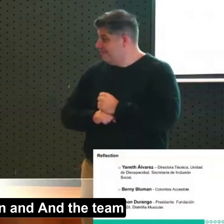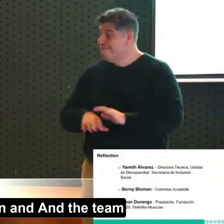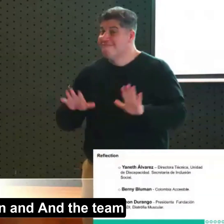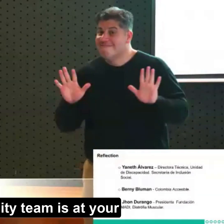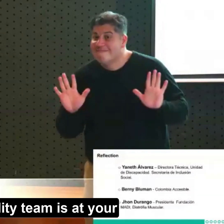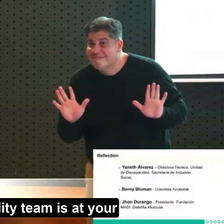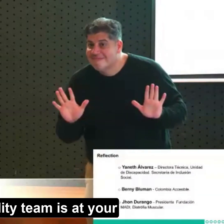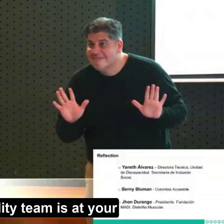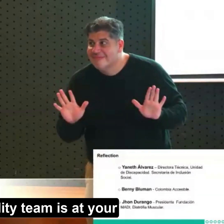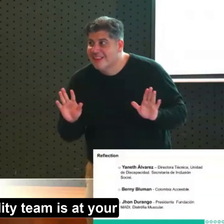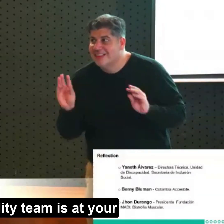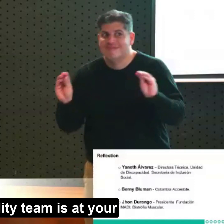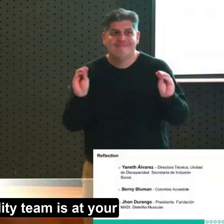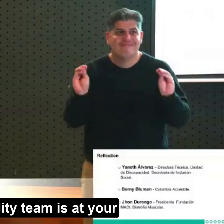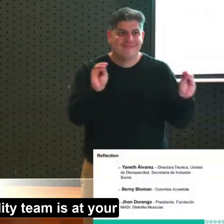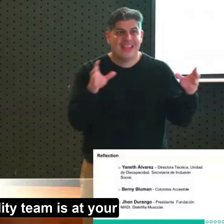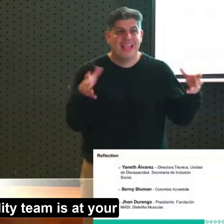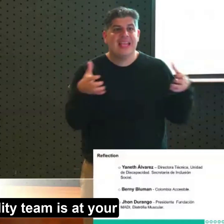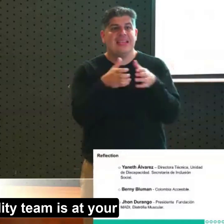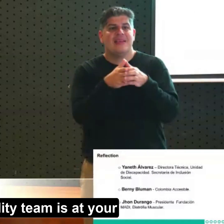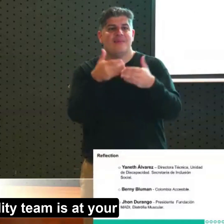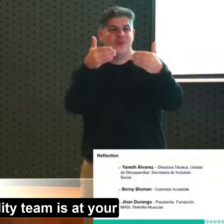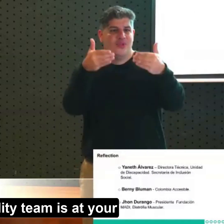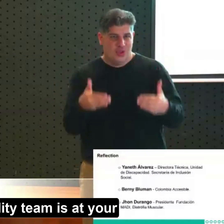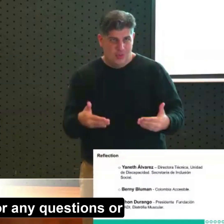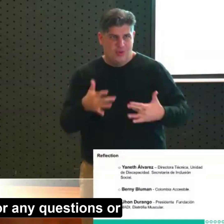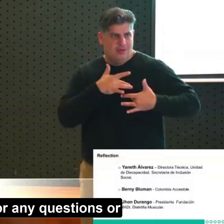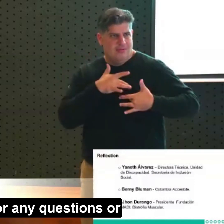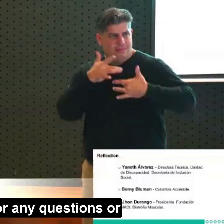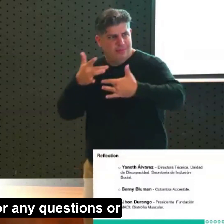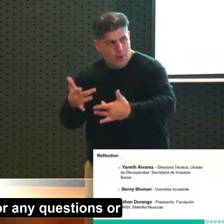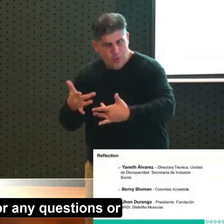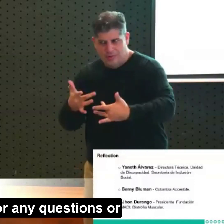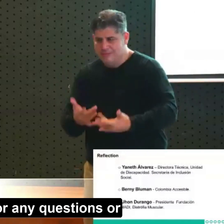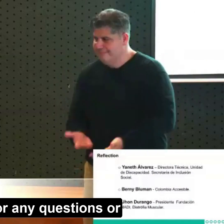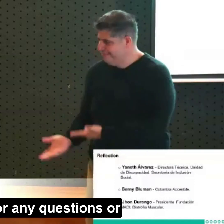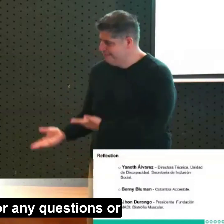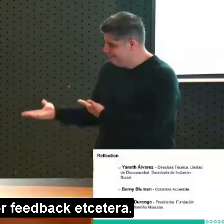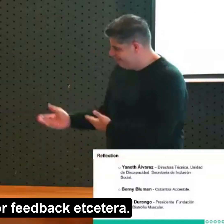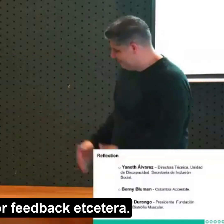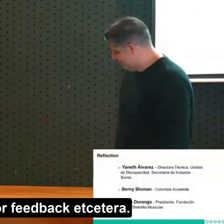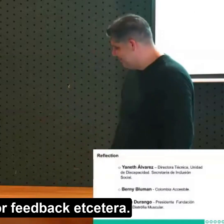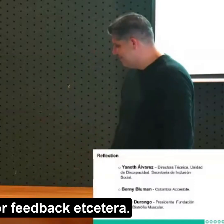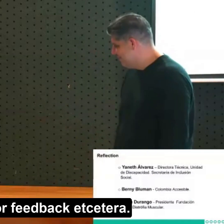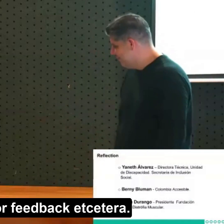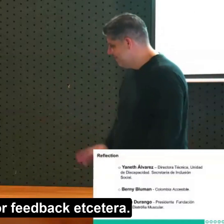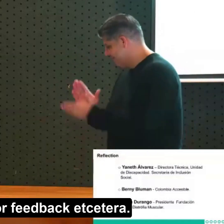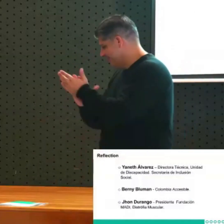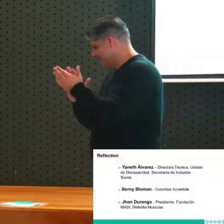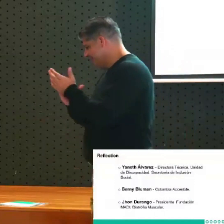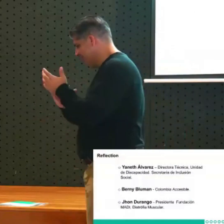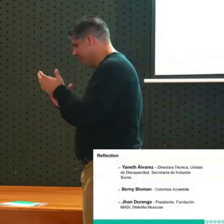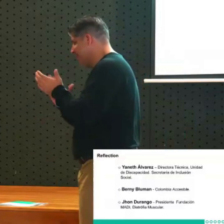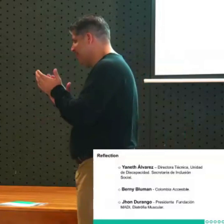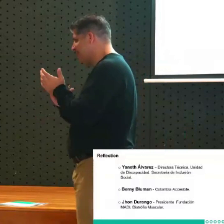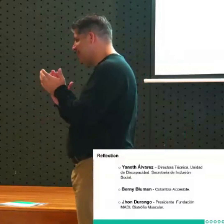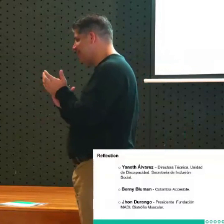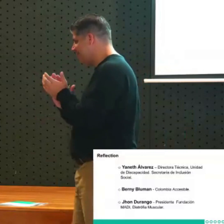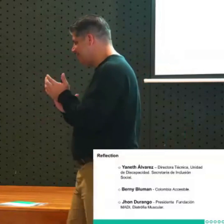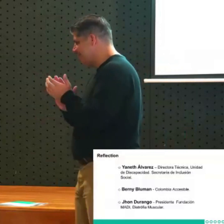the team, the disability team, is at your disposal for any questions or comments or feedback, etc.